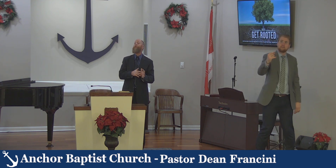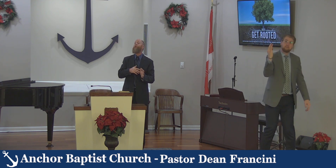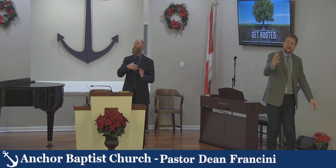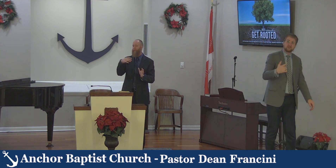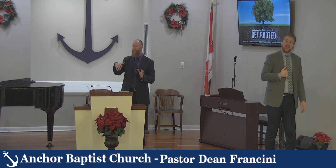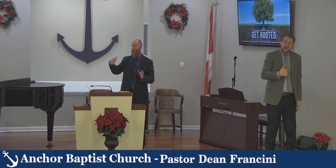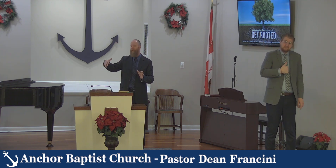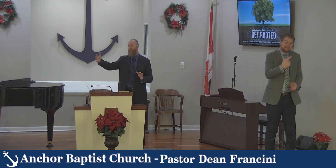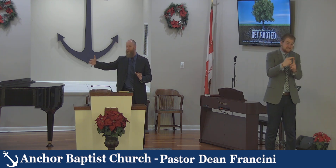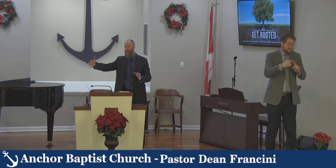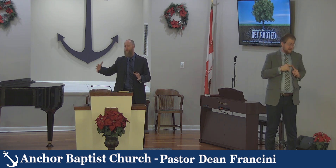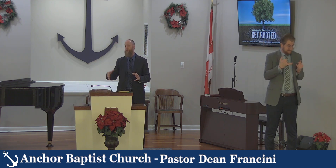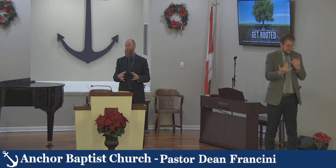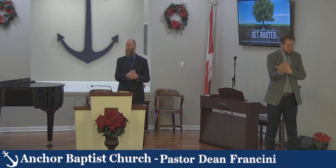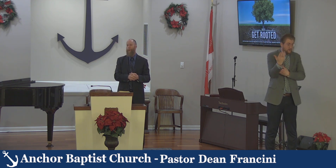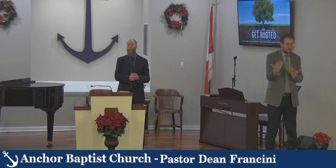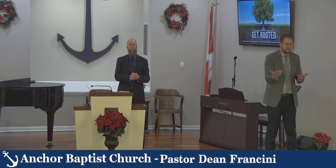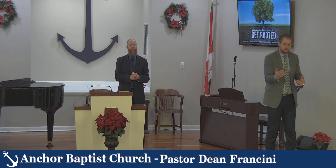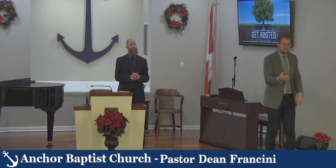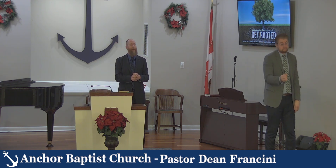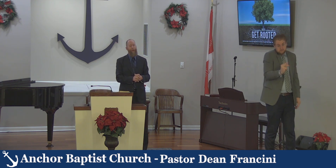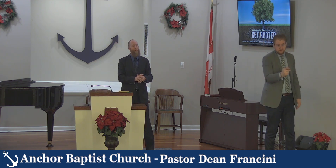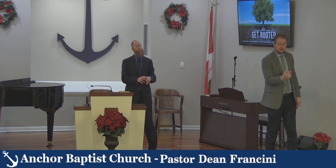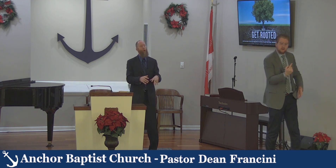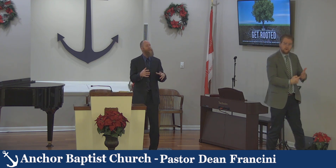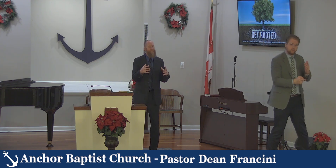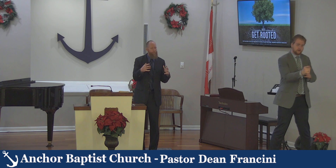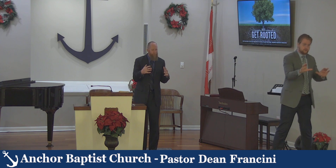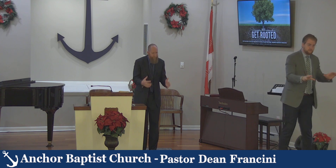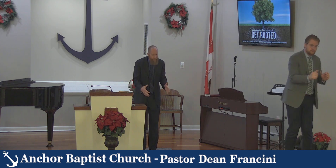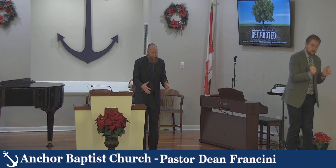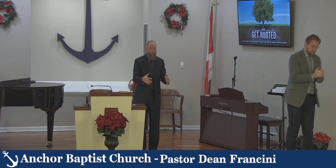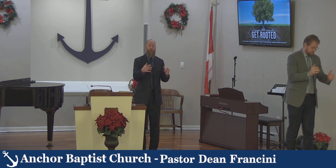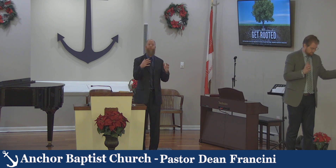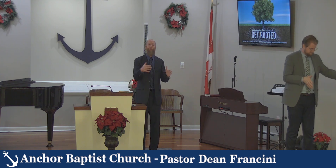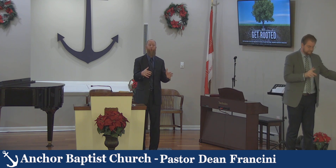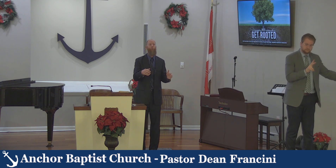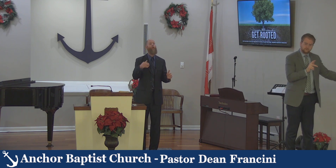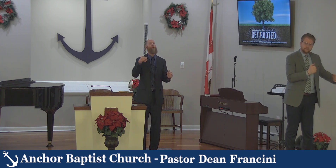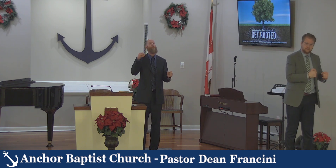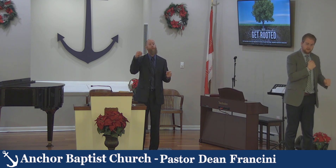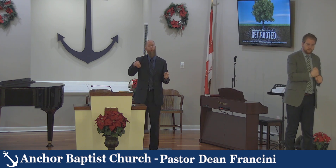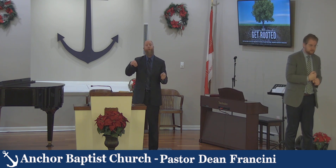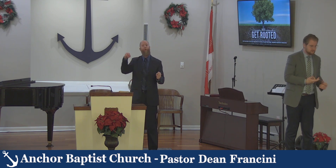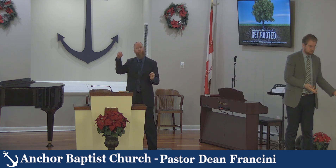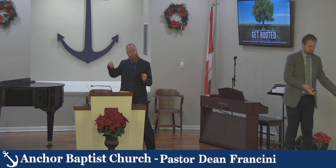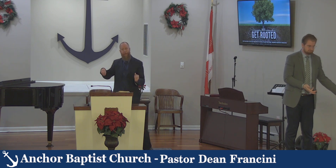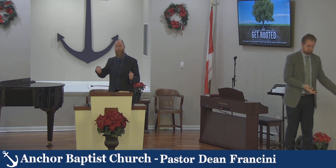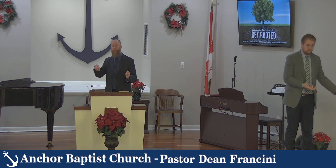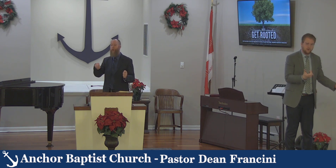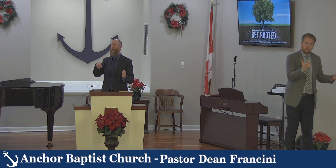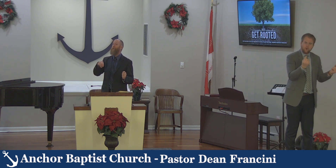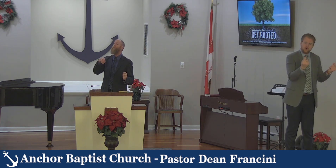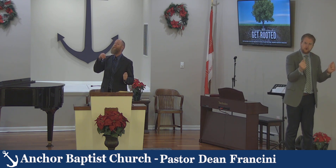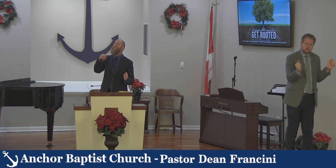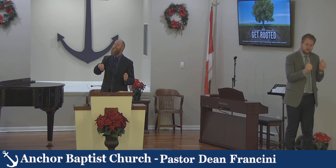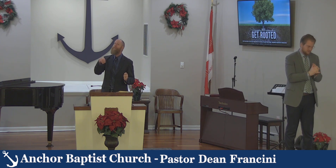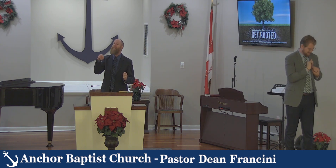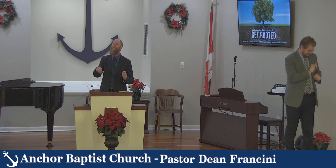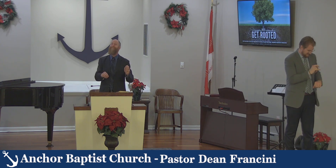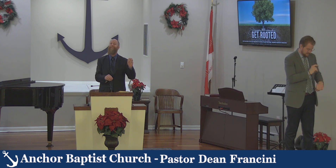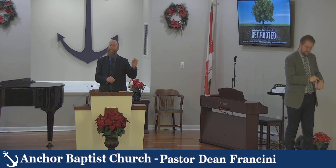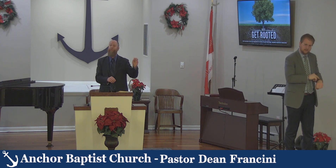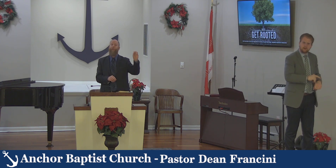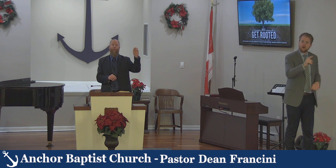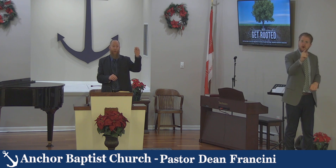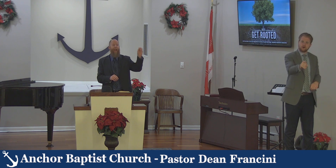What are you doing with that 23 years? Listen, I'm a born-again believer. Praise the Lord. What are you doing with the time? Are you redeeming